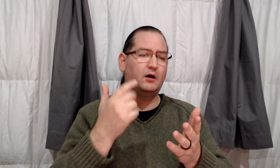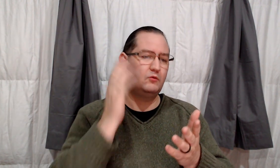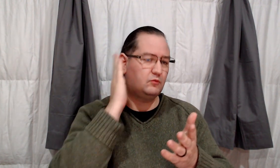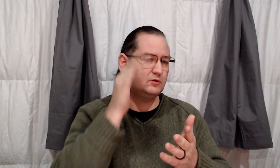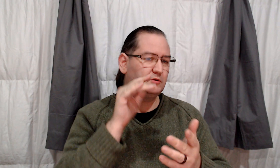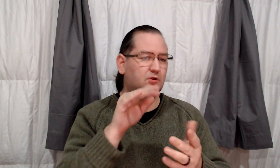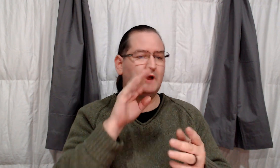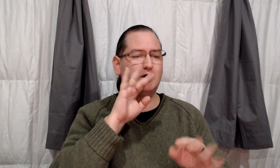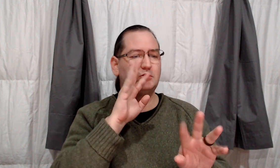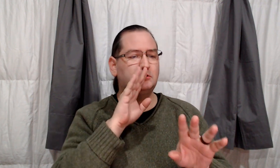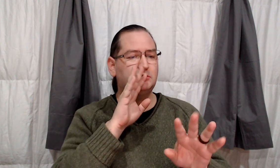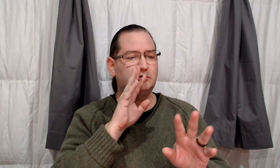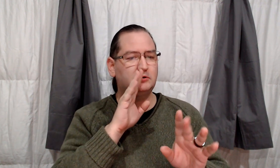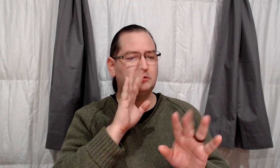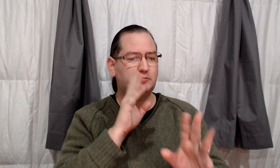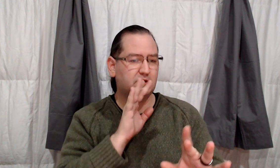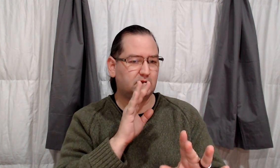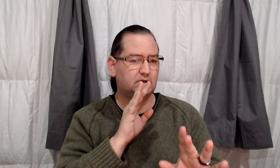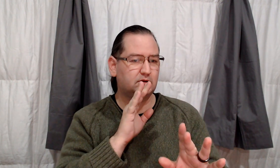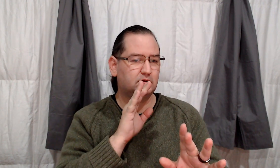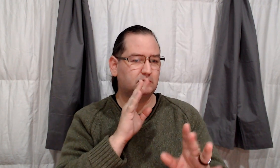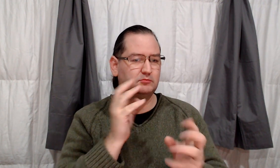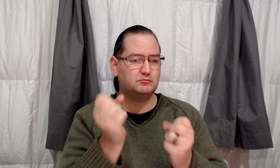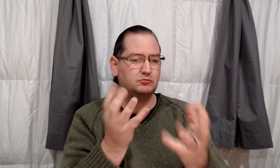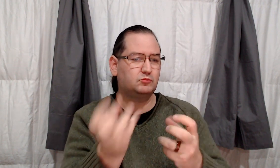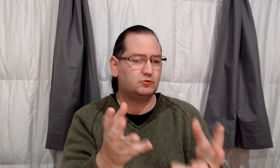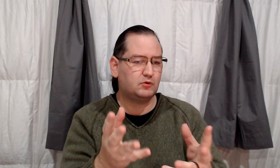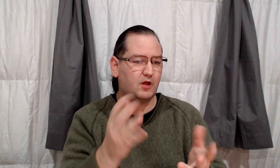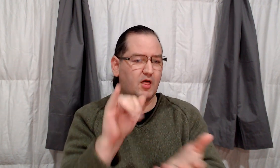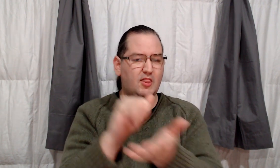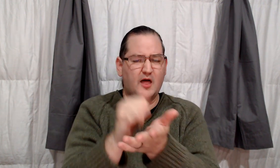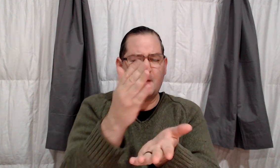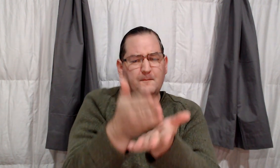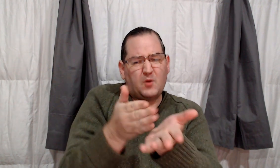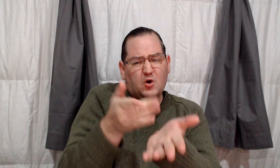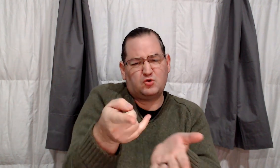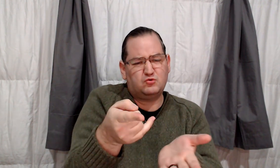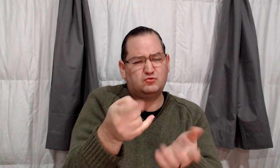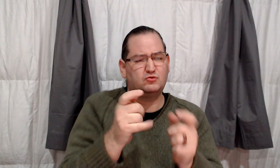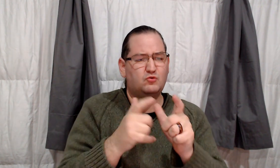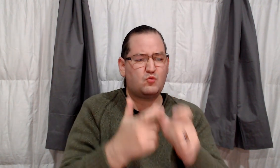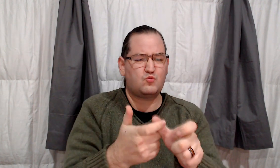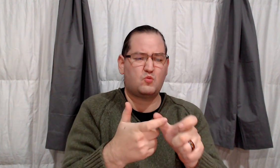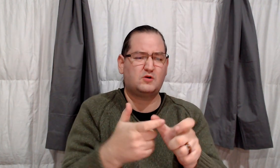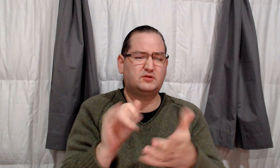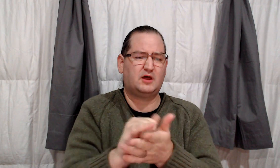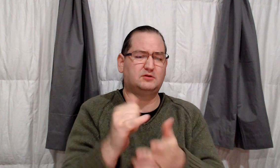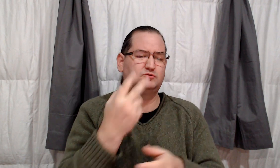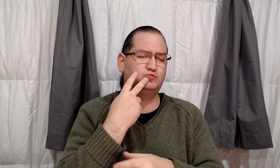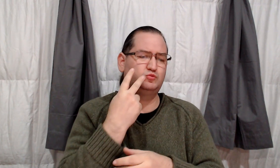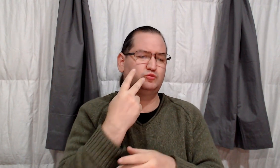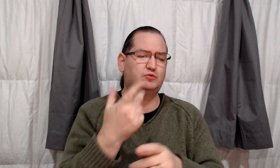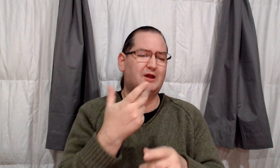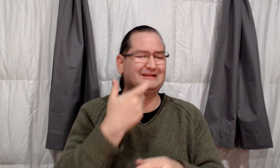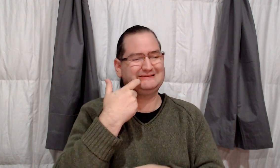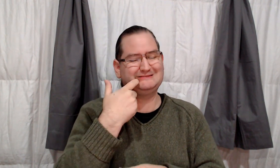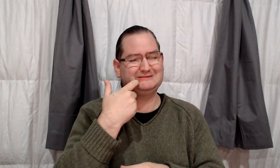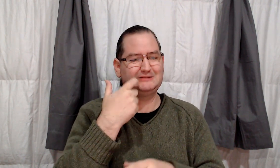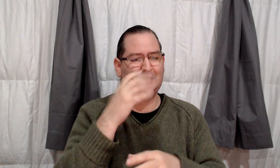directly to the part of you that runs that smoking habit. And it will communicate in some way.